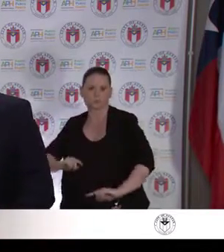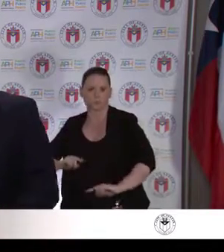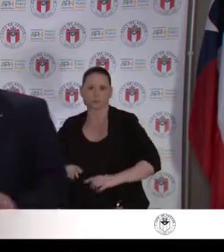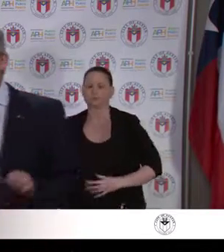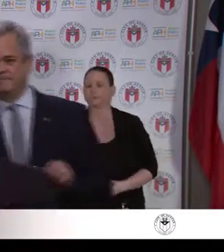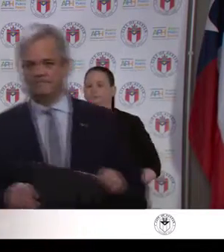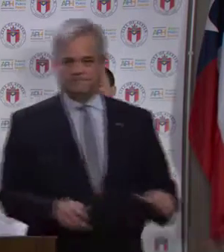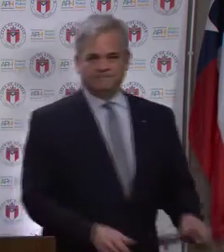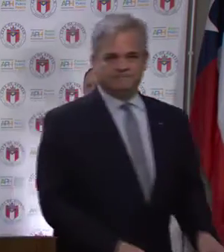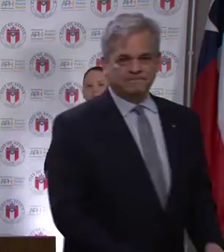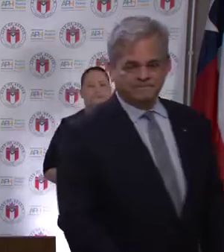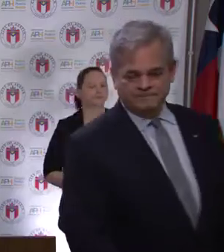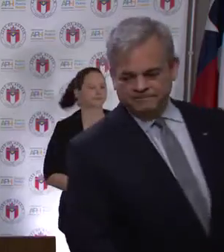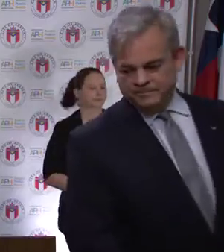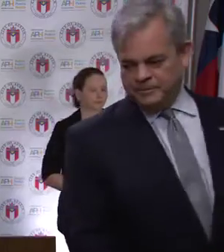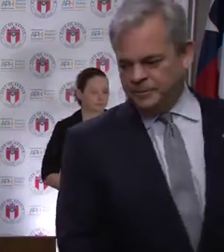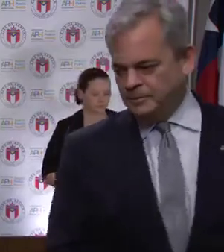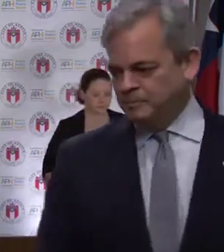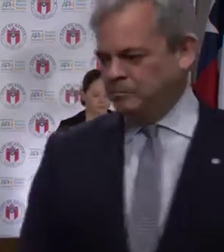Escott.